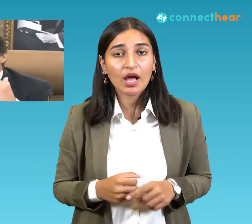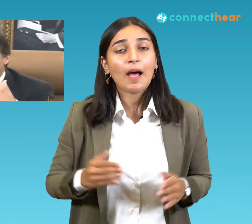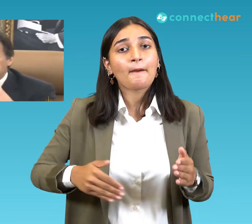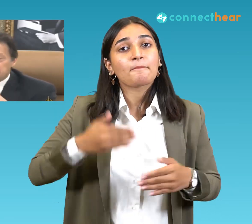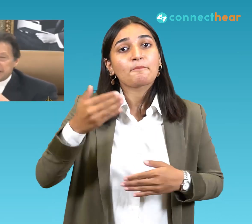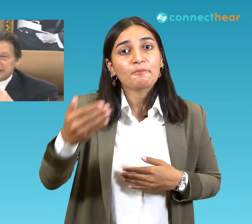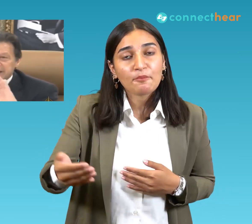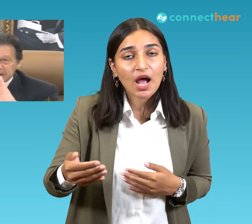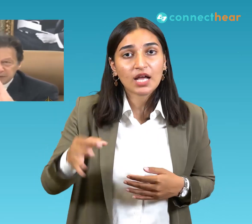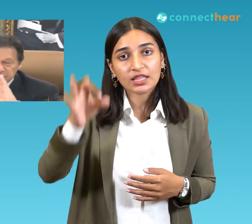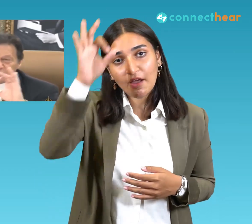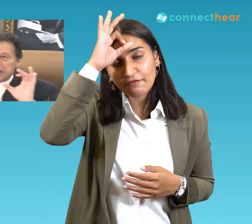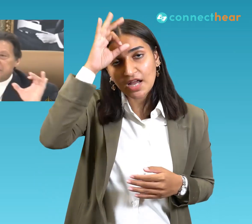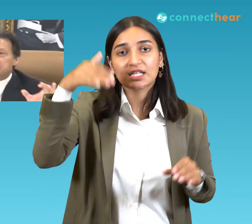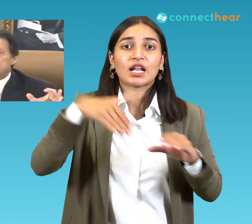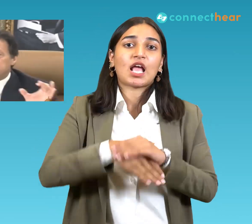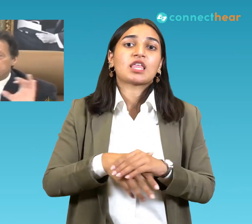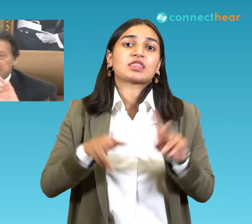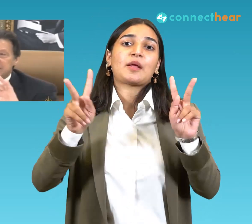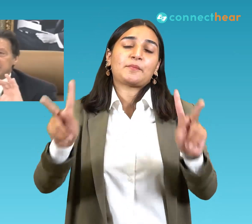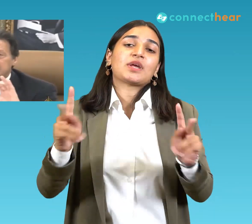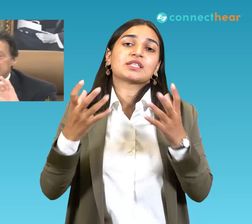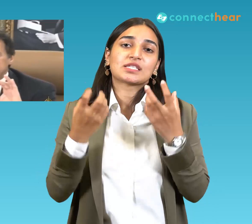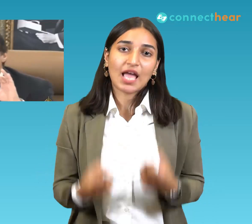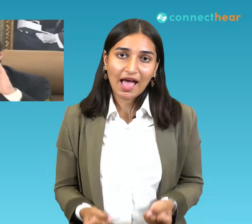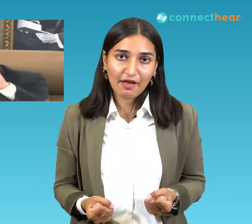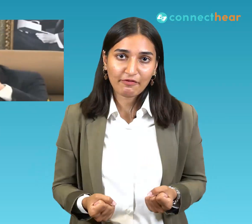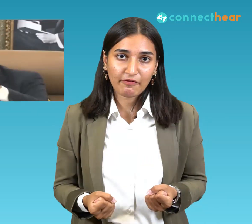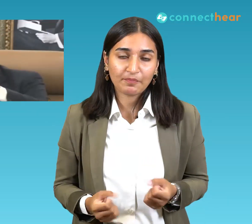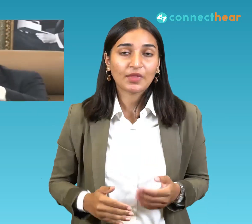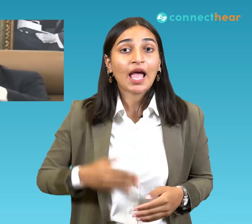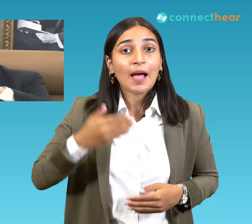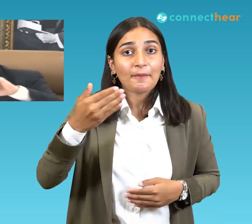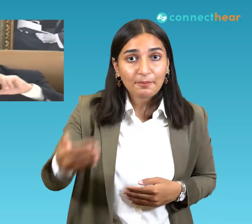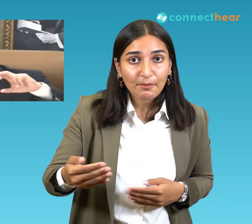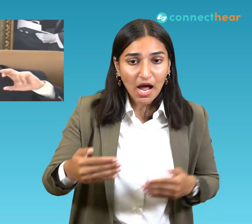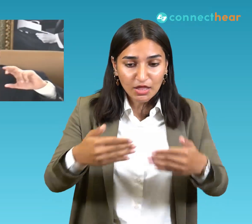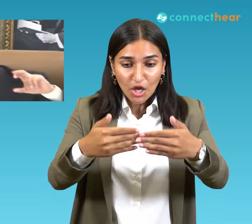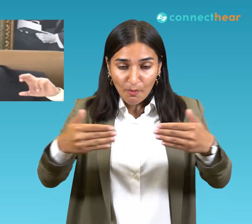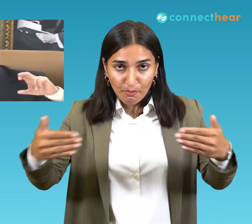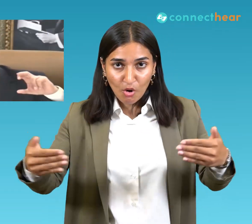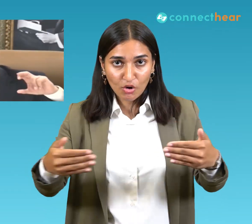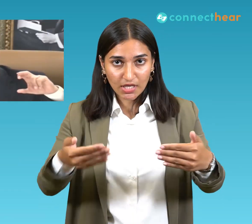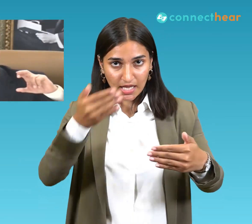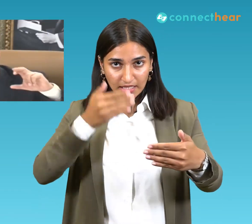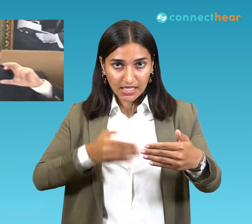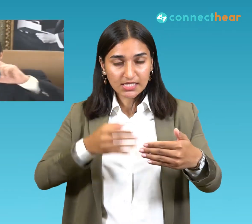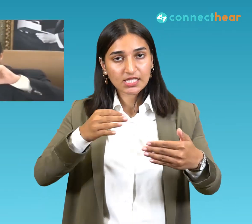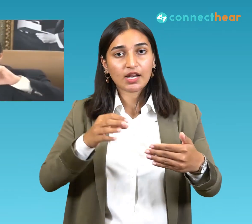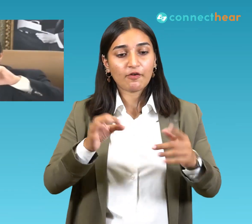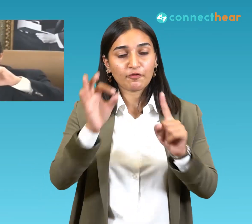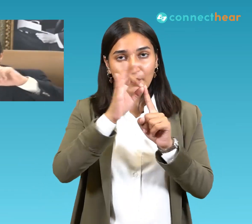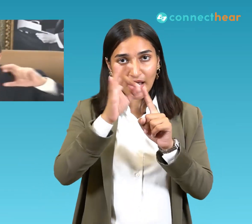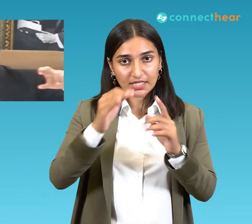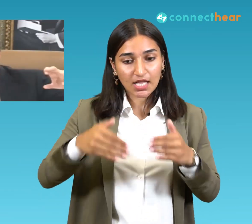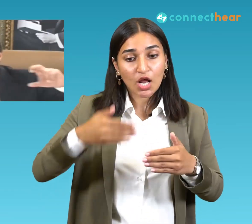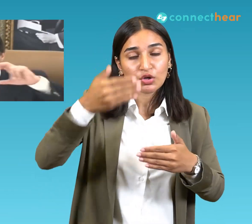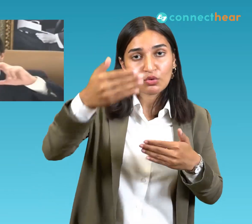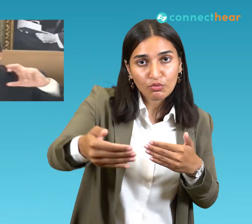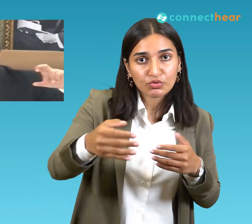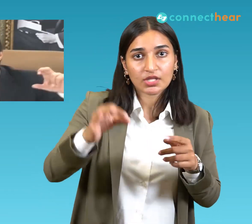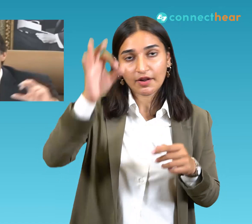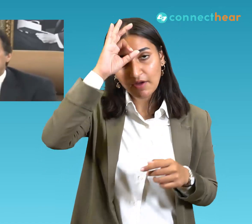And apart from anything else, the tribal belt of Pakistan, the strip of land adjoining